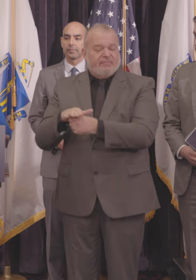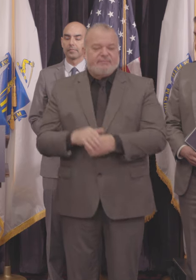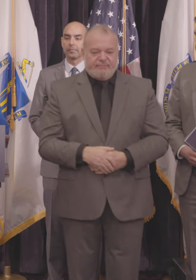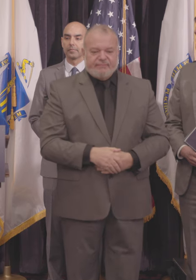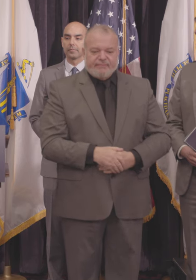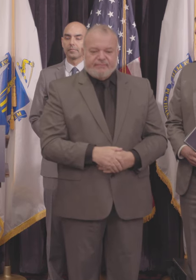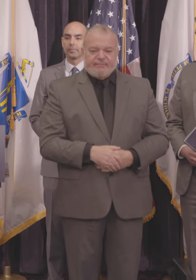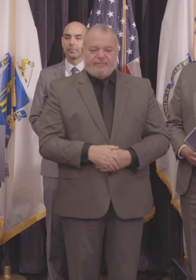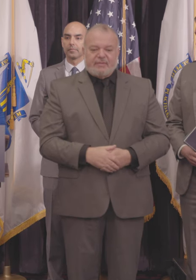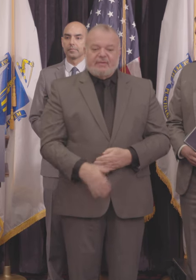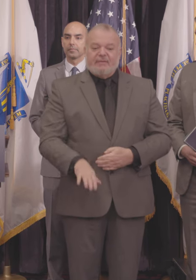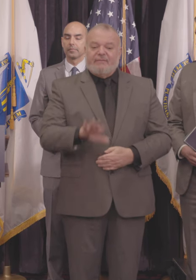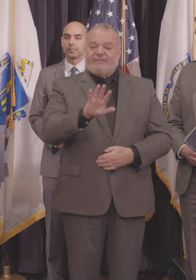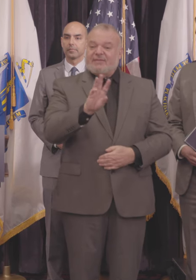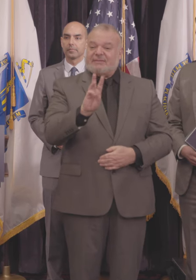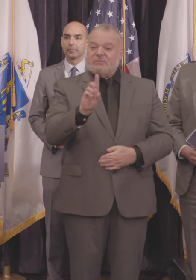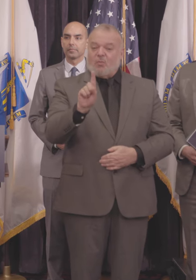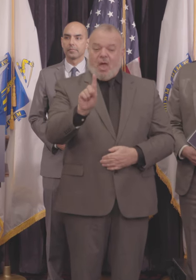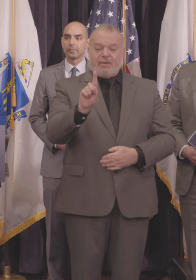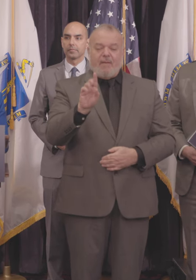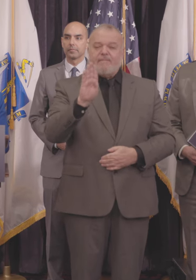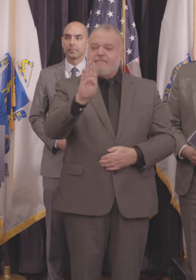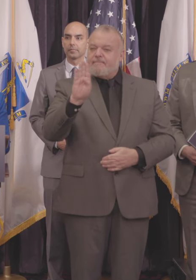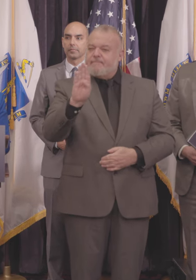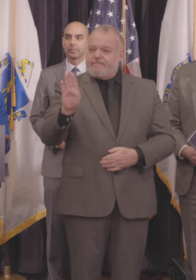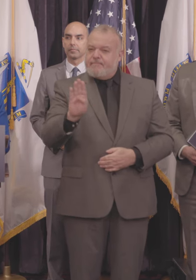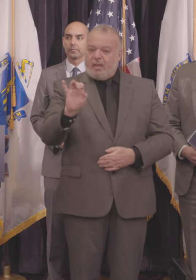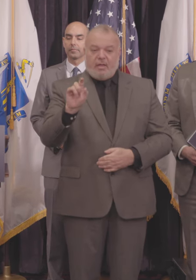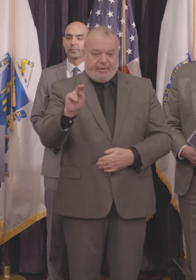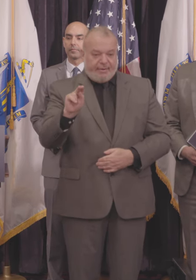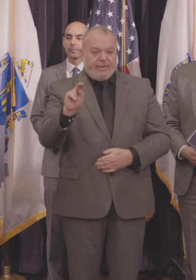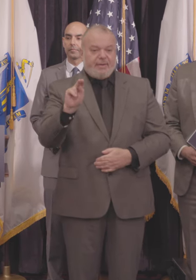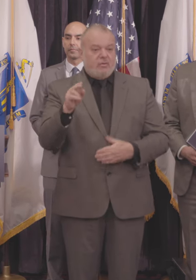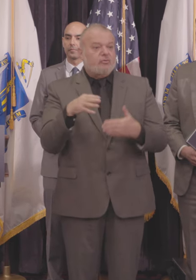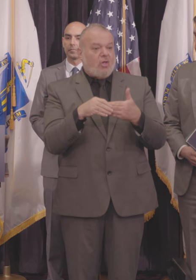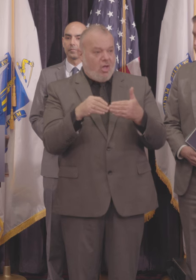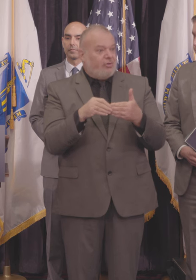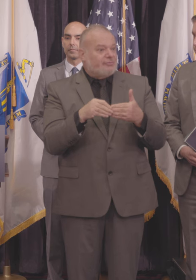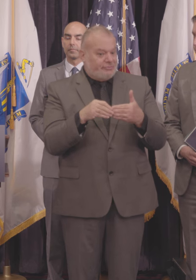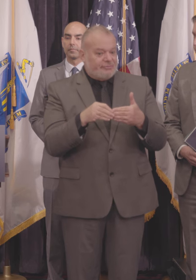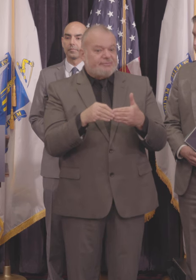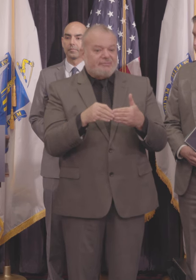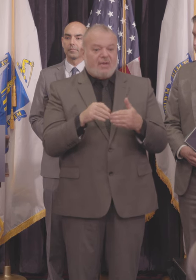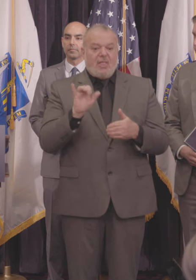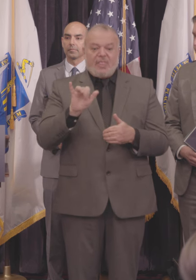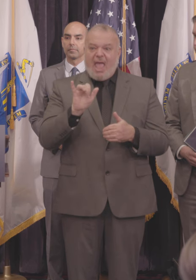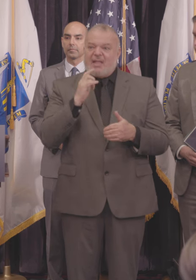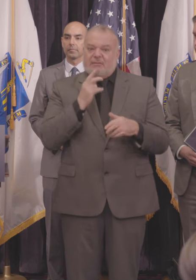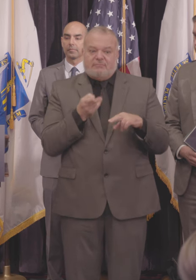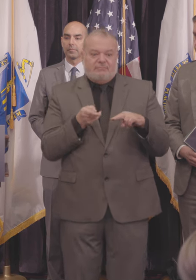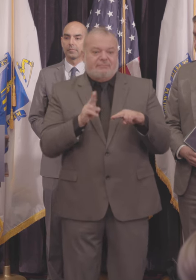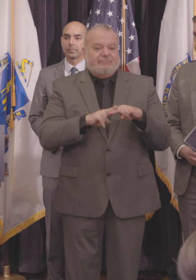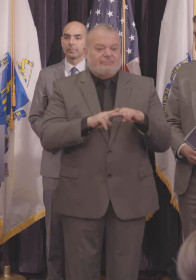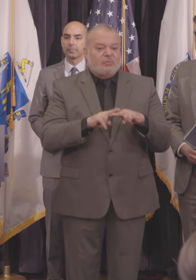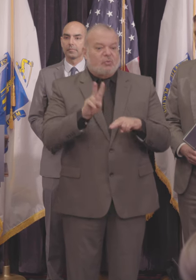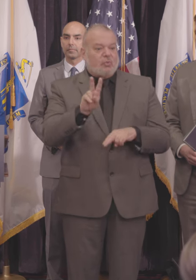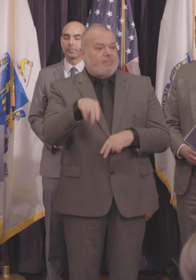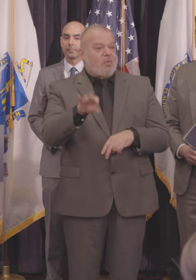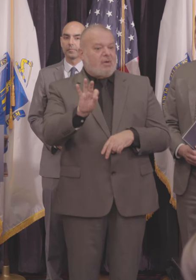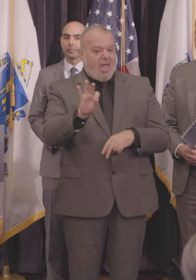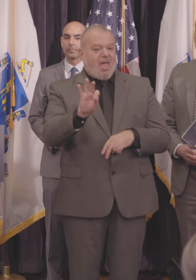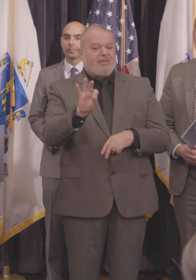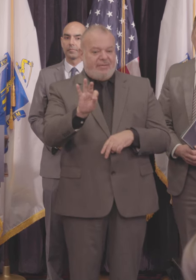2.9% increase over fiscal year 24. Now, by comparison, the average rate of growth over the